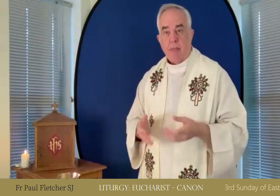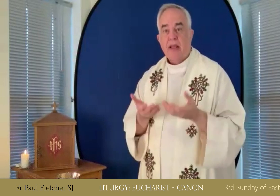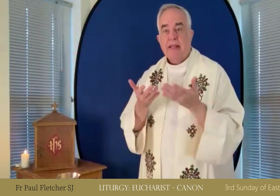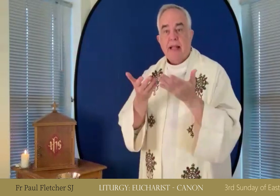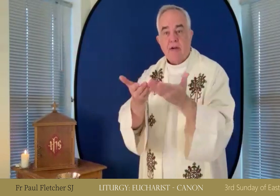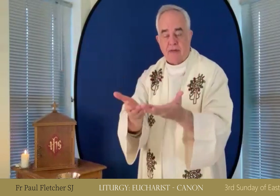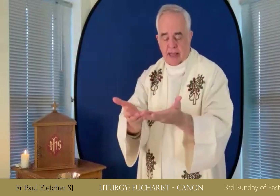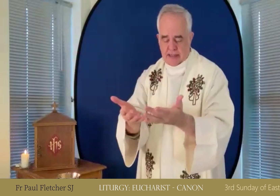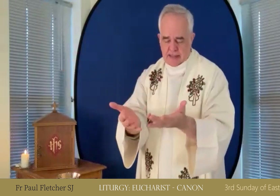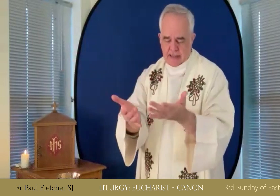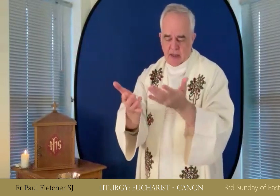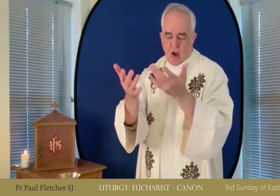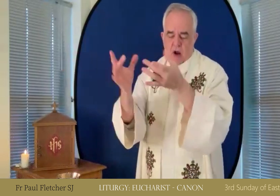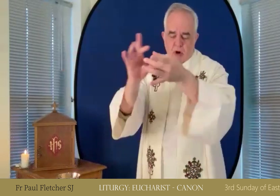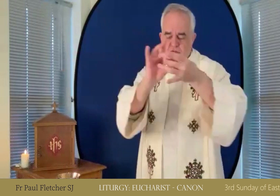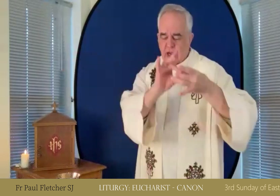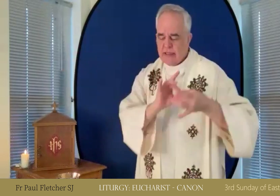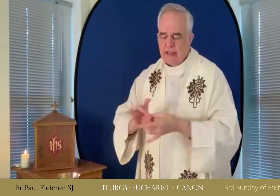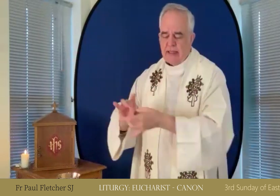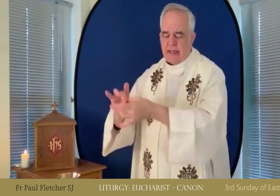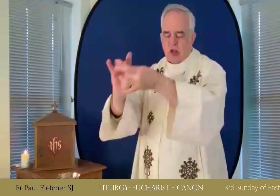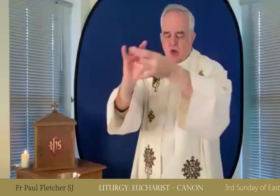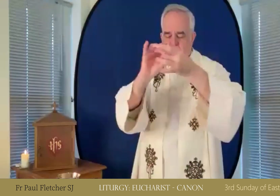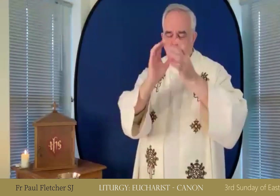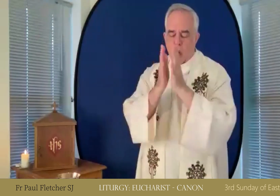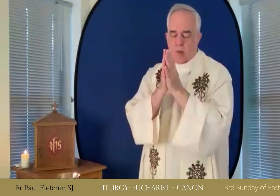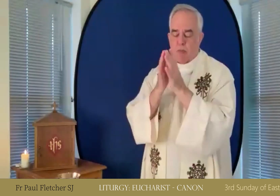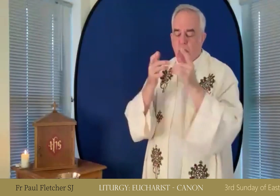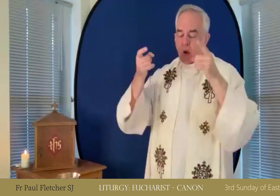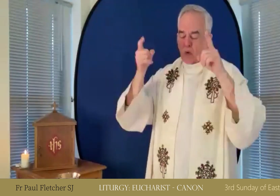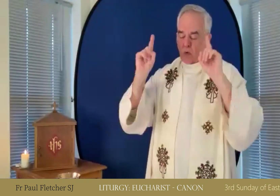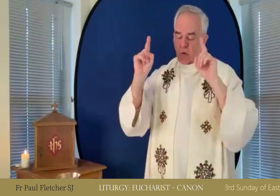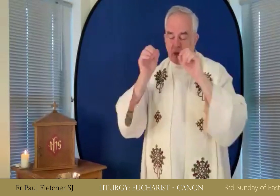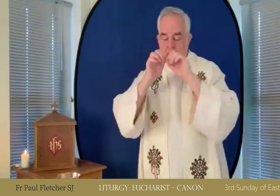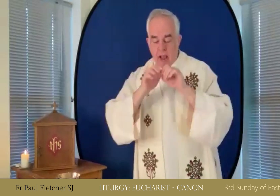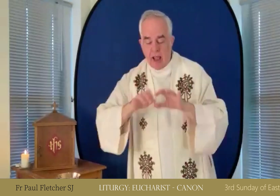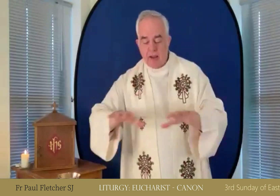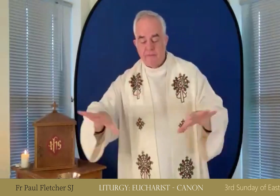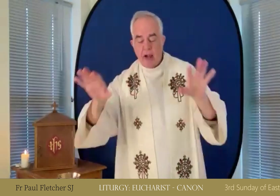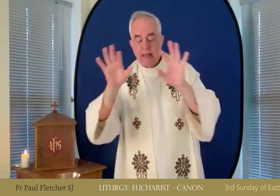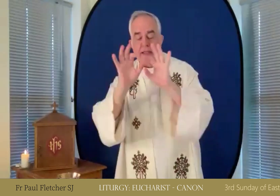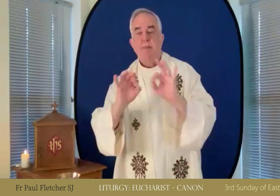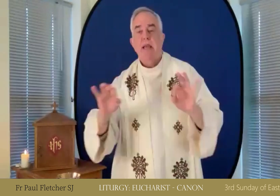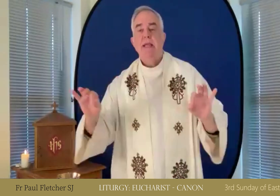May the sacrifice of our reconciliation, we pray, O Lord, find the peace